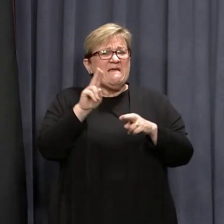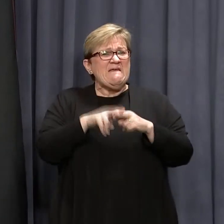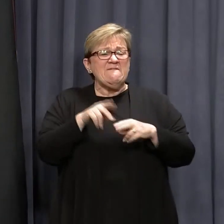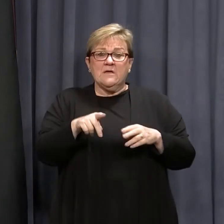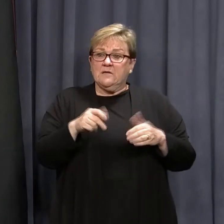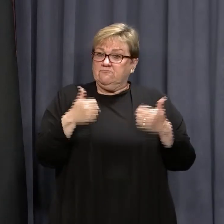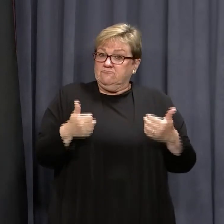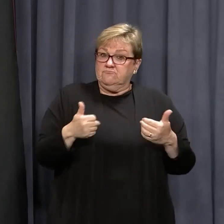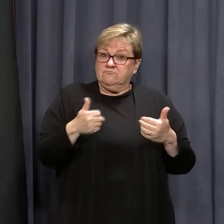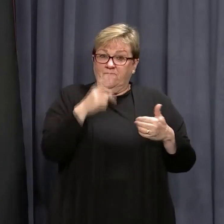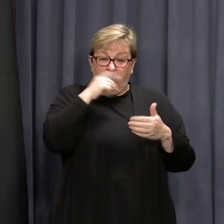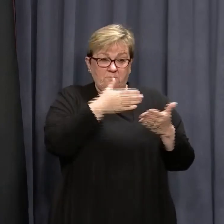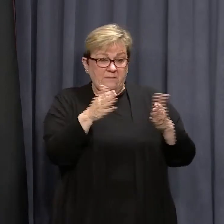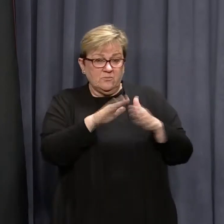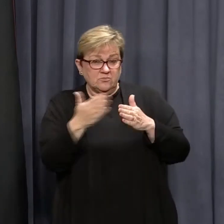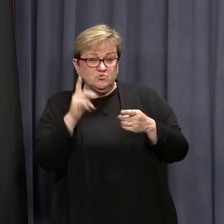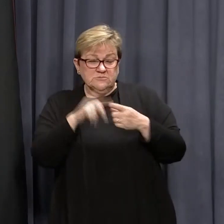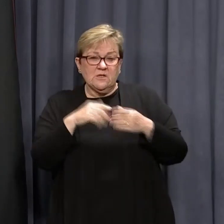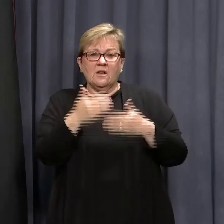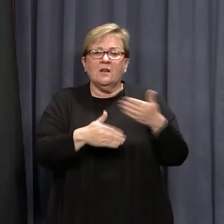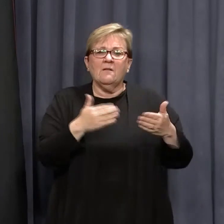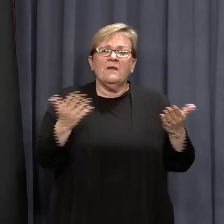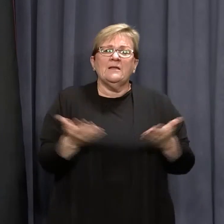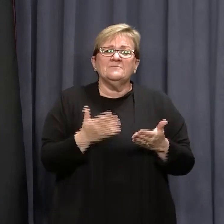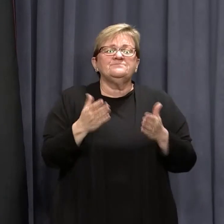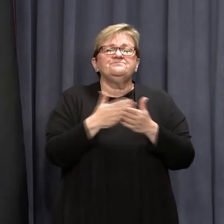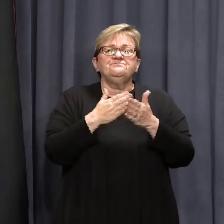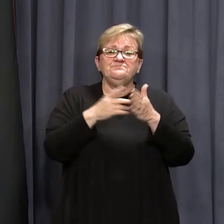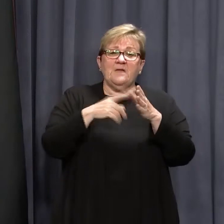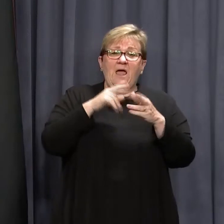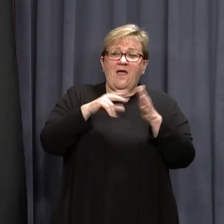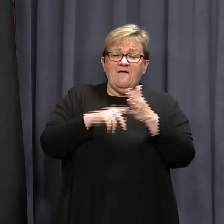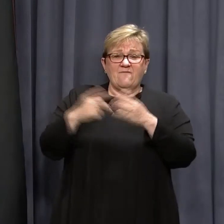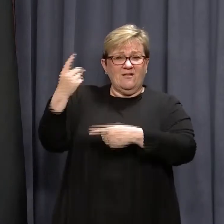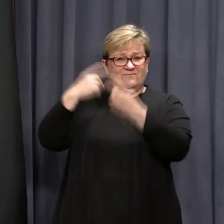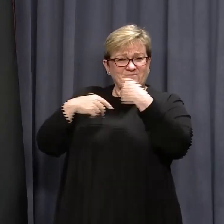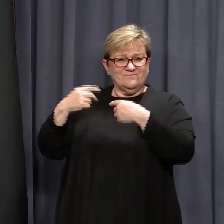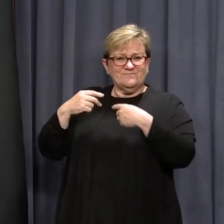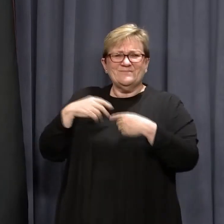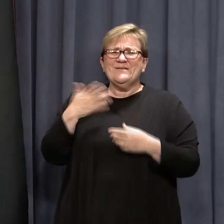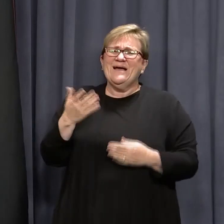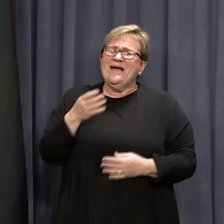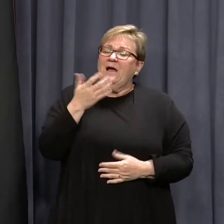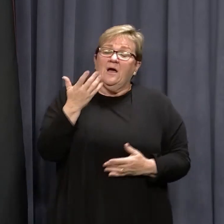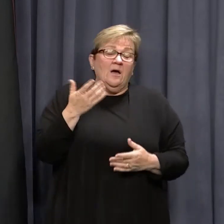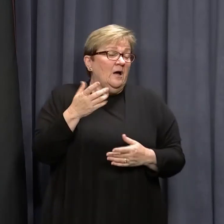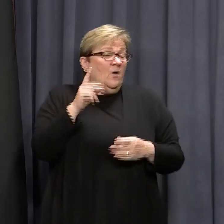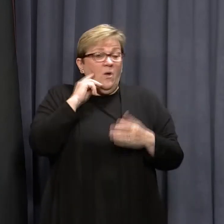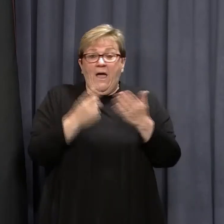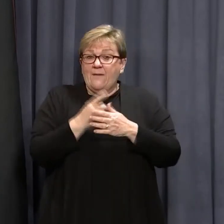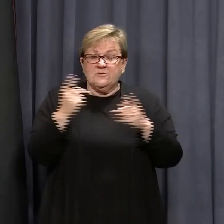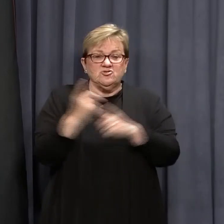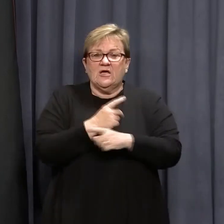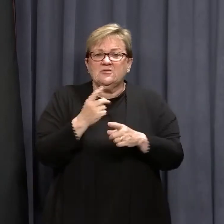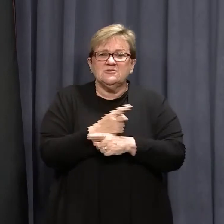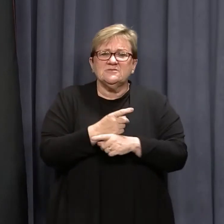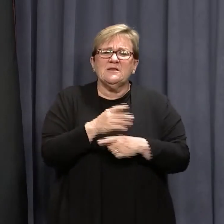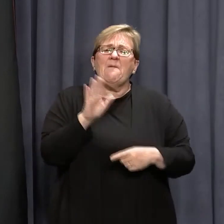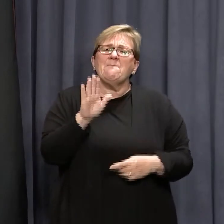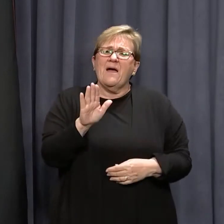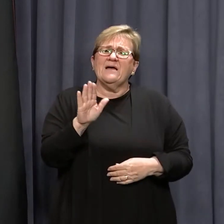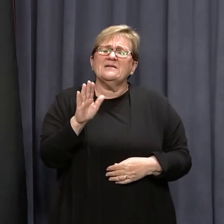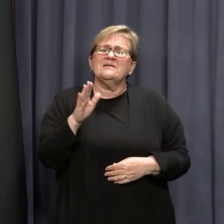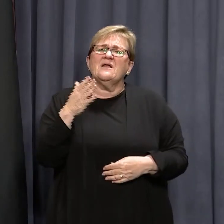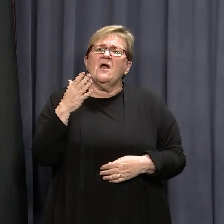health interests to conduct the game. So once the AFL have consolidated that, but it's a bit of a moving feast. But look, I'll take the opportunity